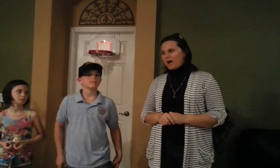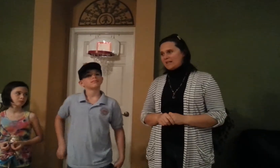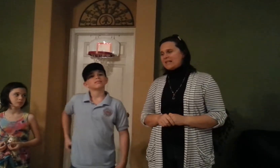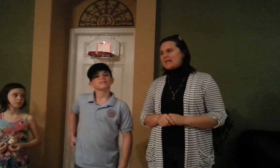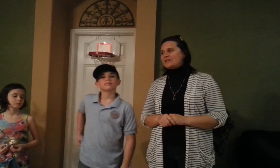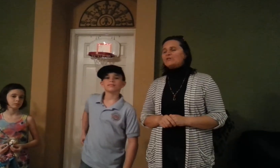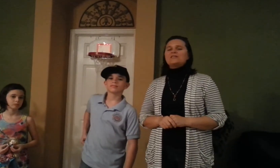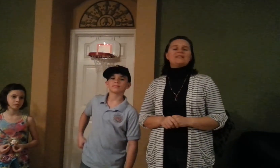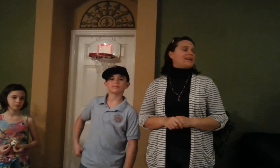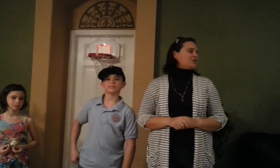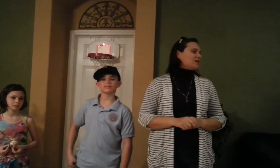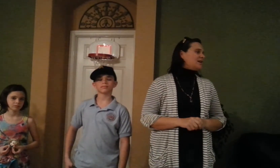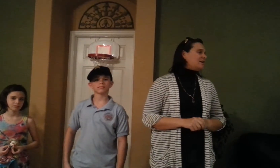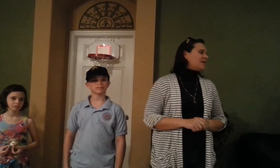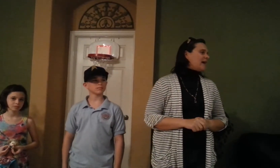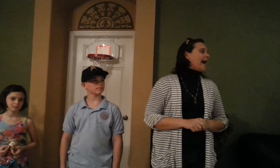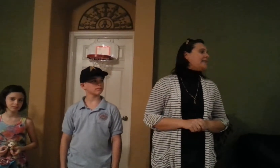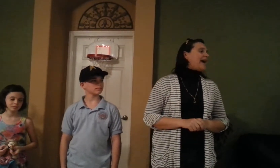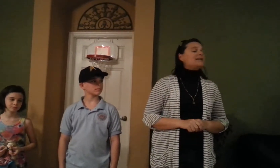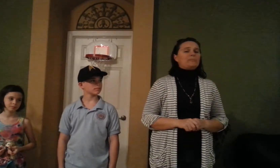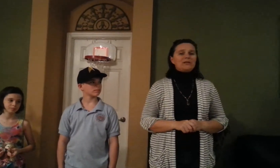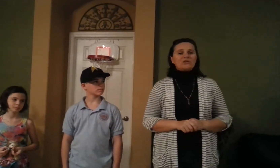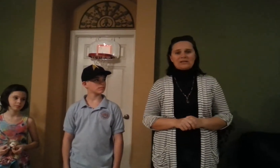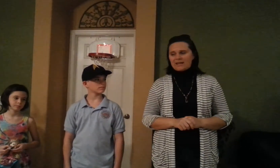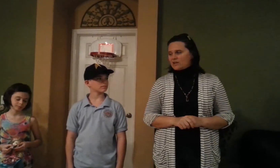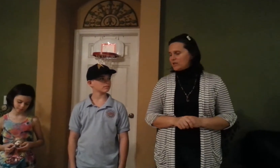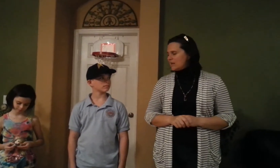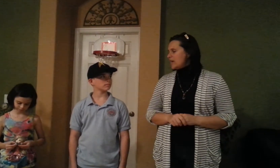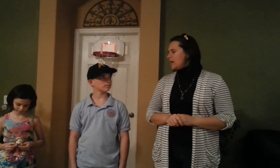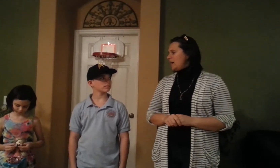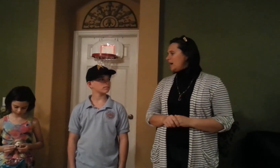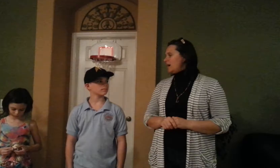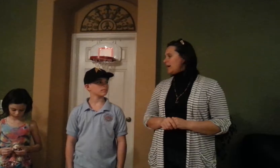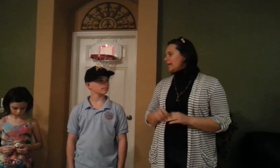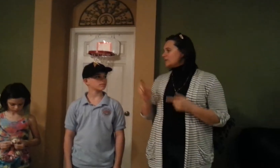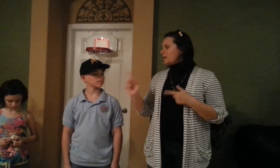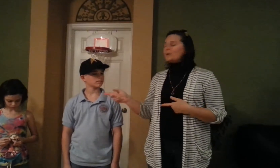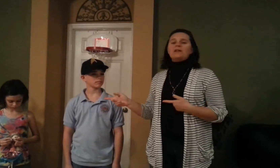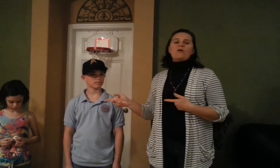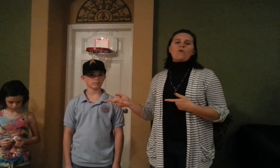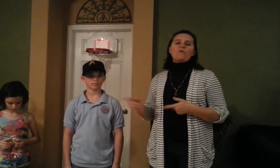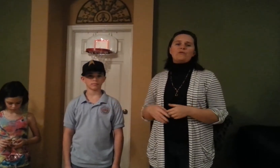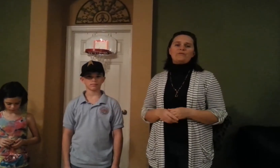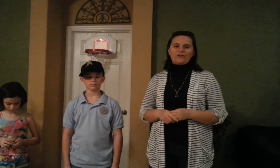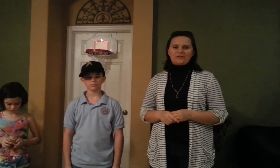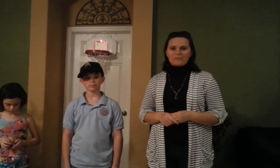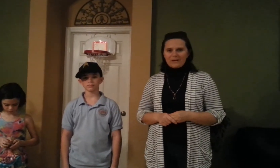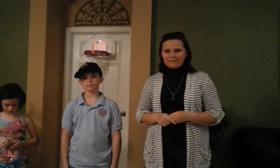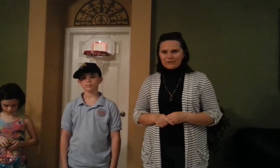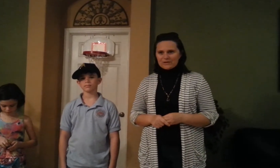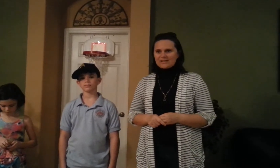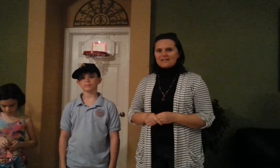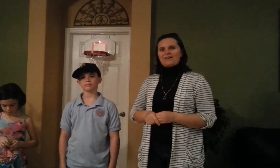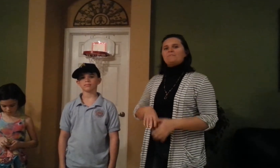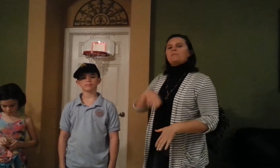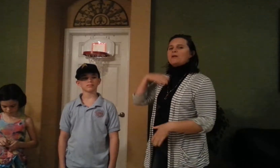Juan in translation, NASB translation. And today we're going to go over first 12 verses. I have my